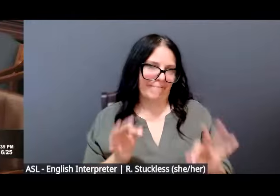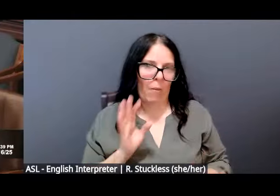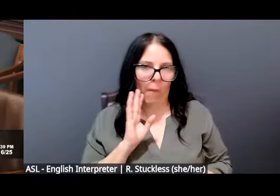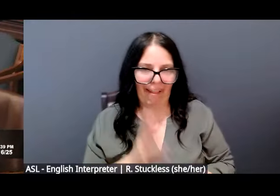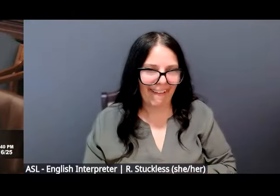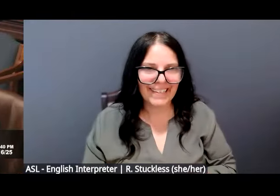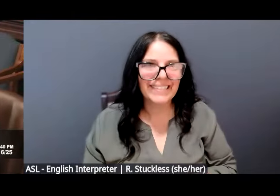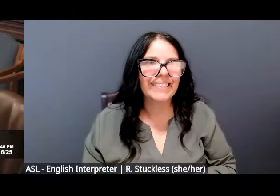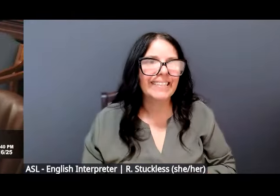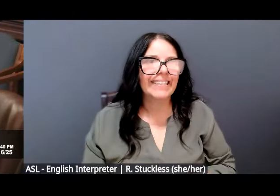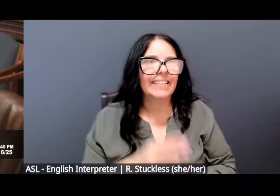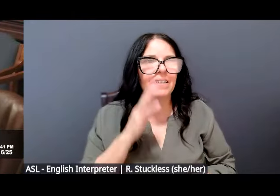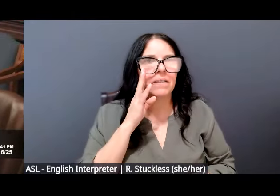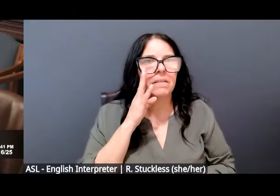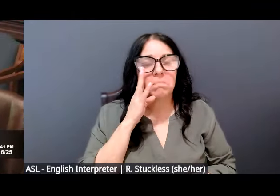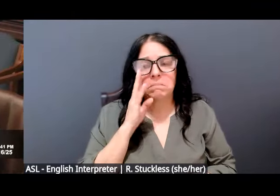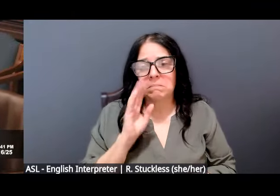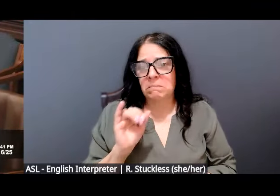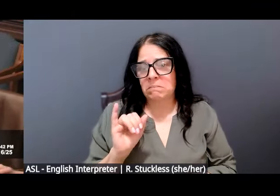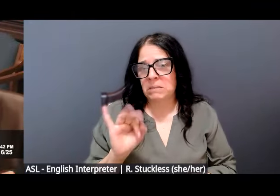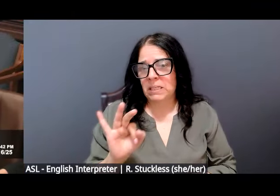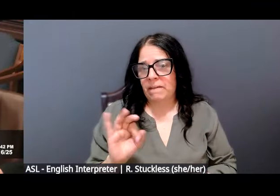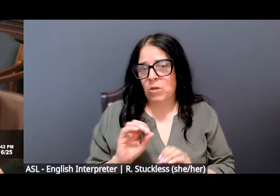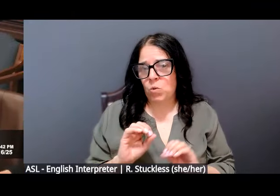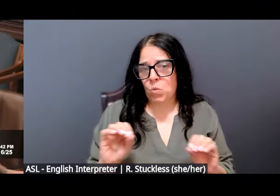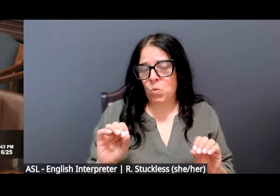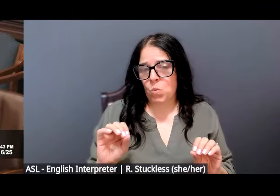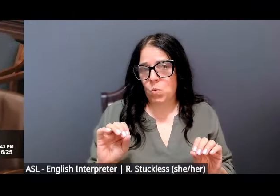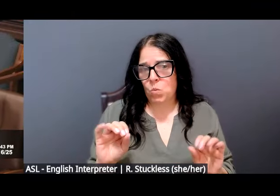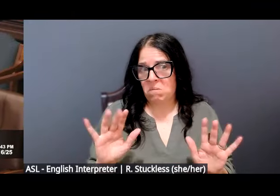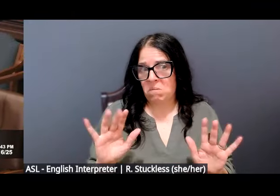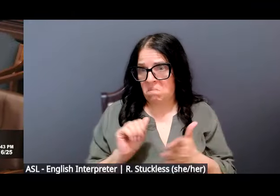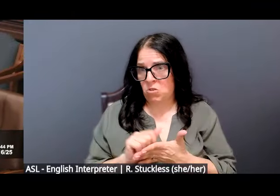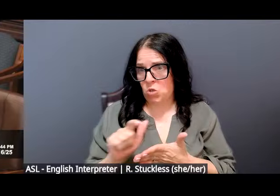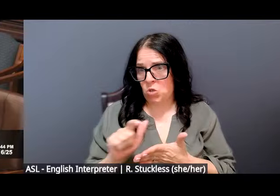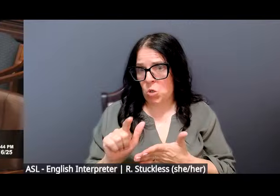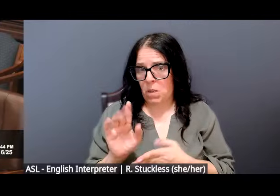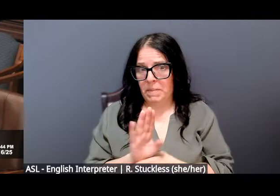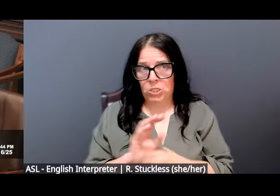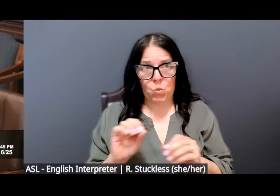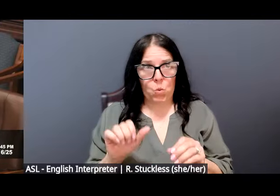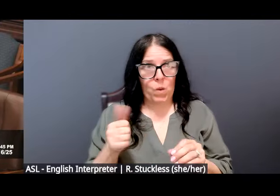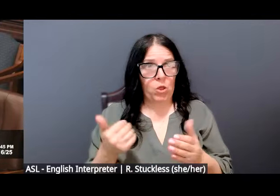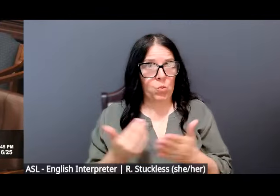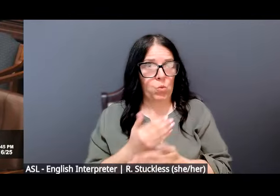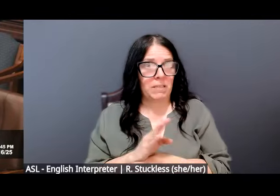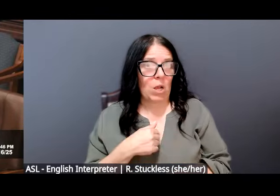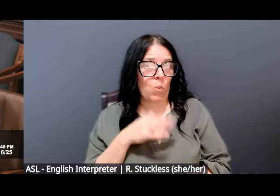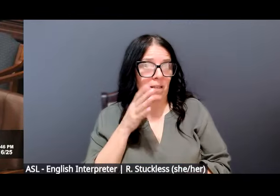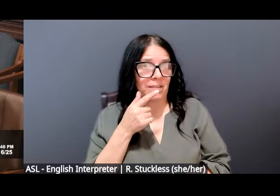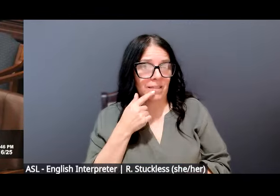If there's no other business to be brought before the board, I would say that we will adjourn the